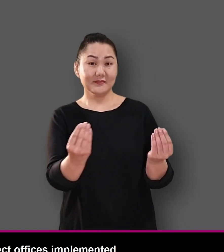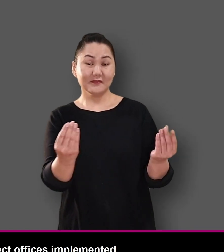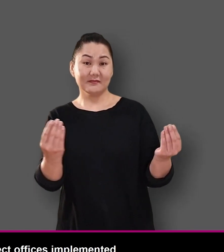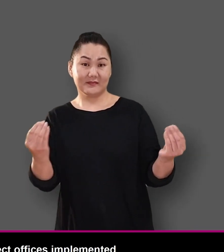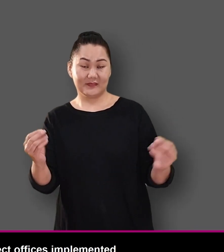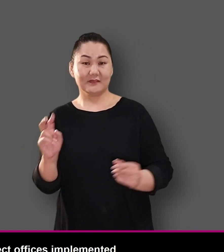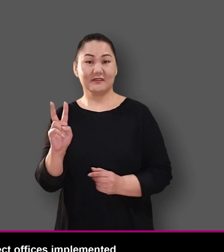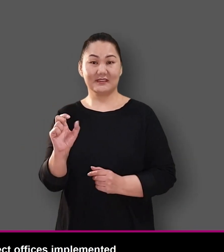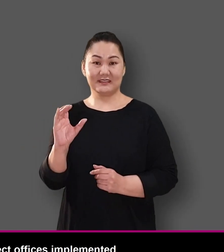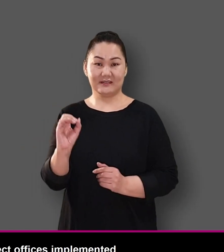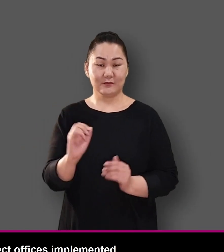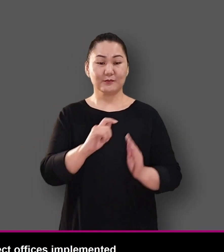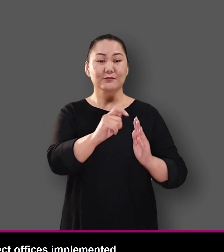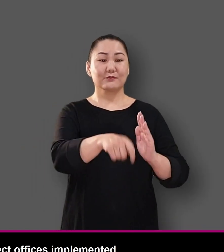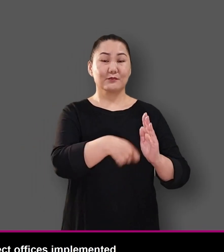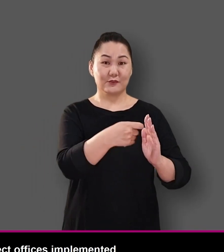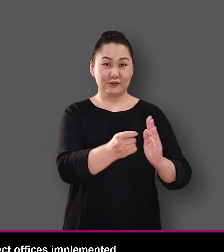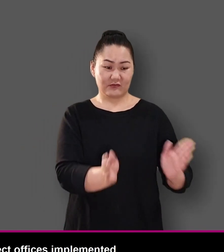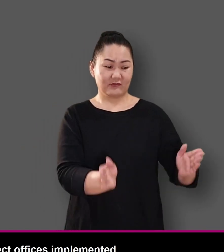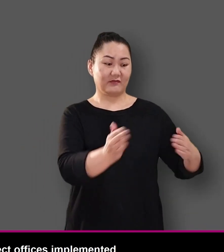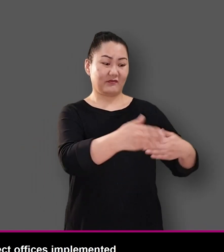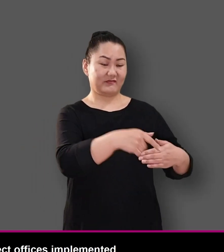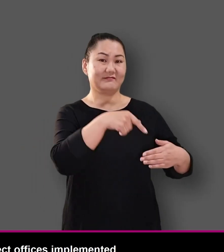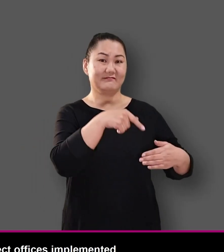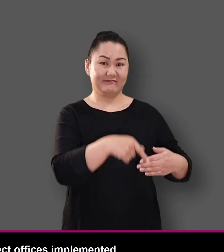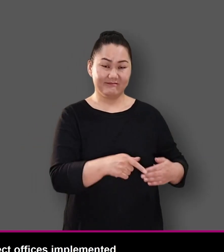Many of our project offices implemented